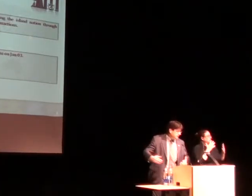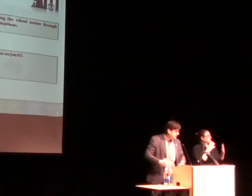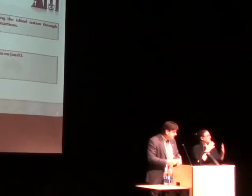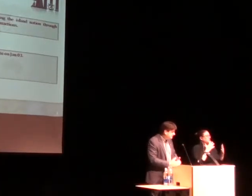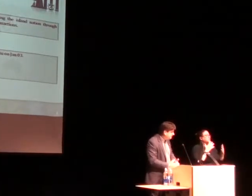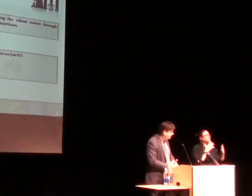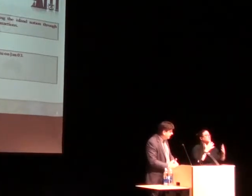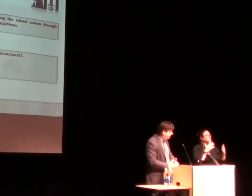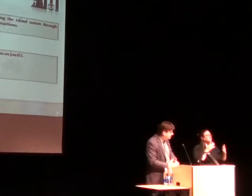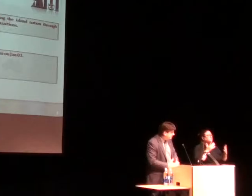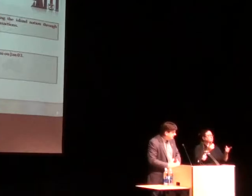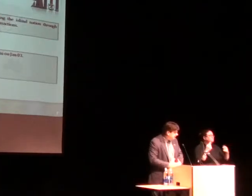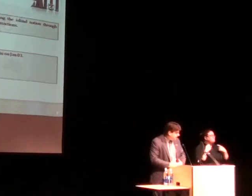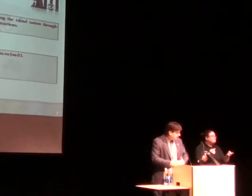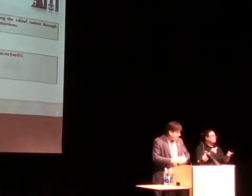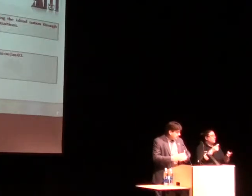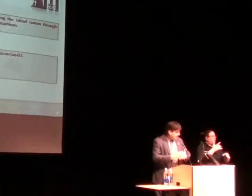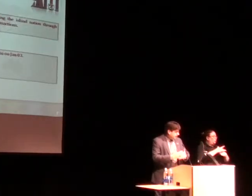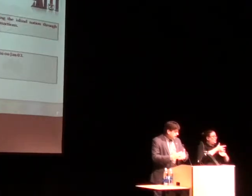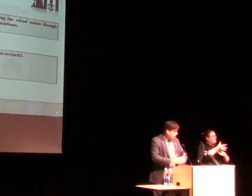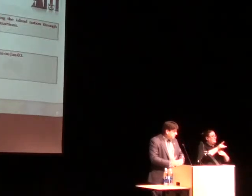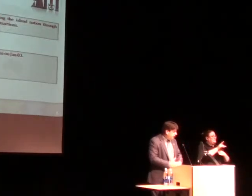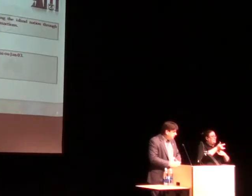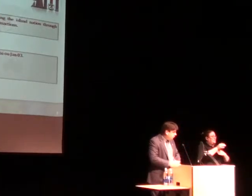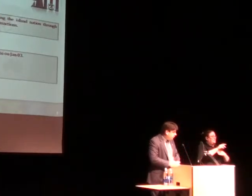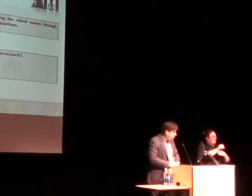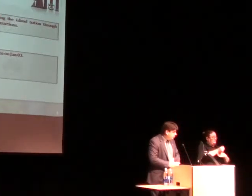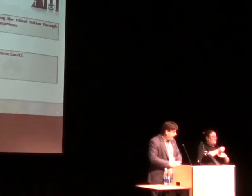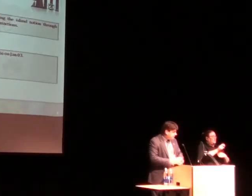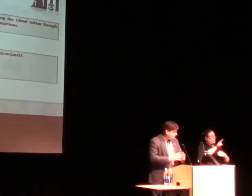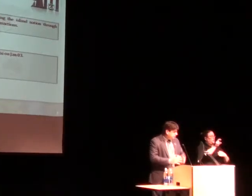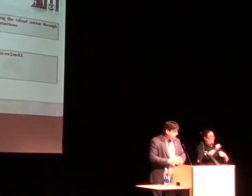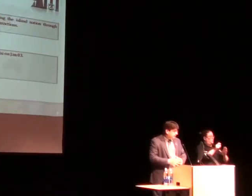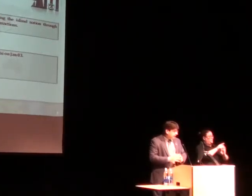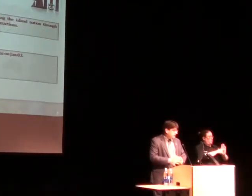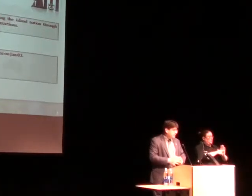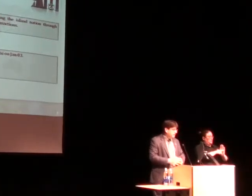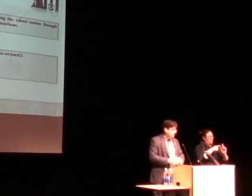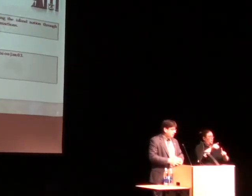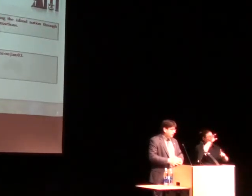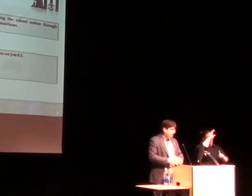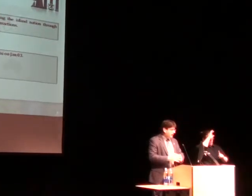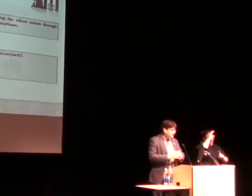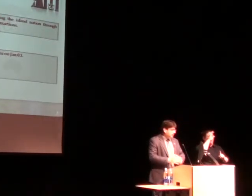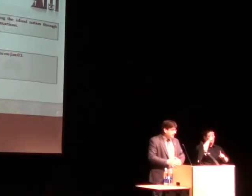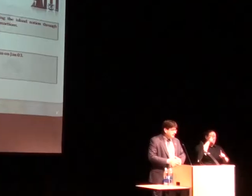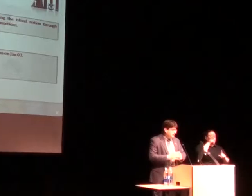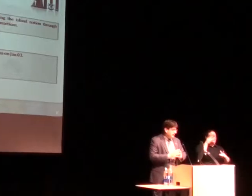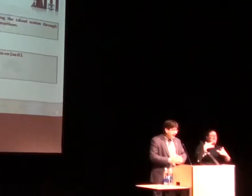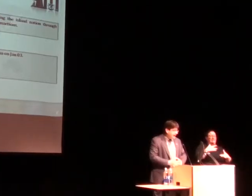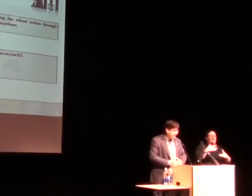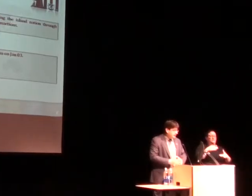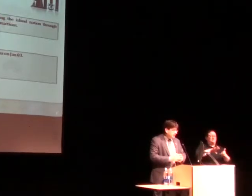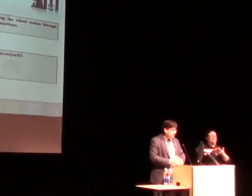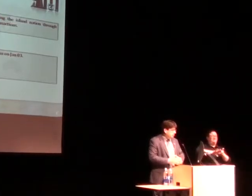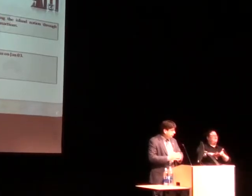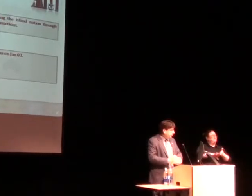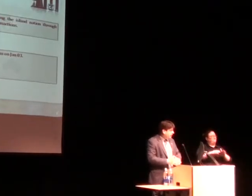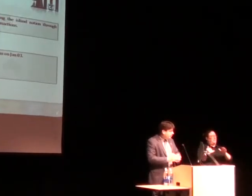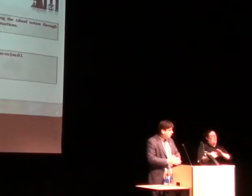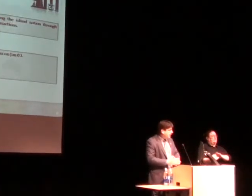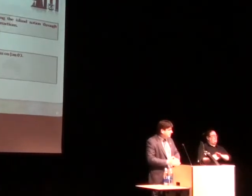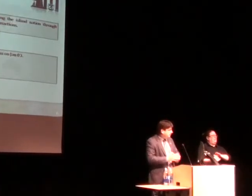unfortunately, since the early 60s, the US policy toward Cuba has consisted largely of isolating the island